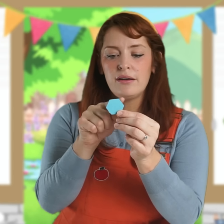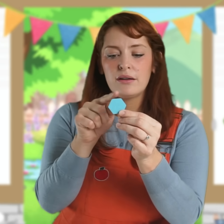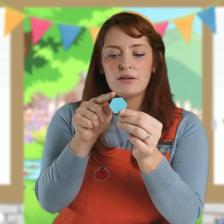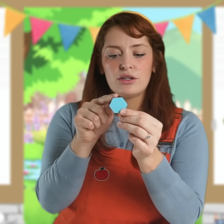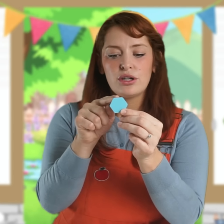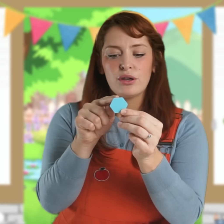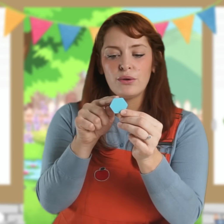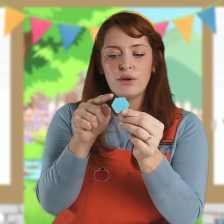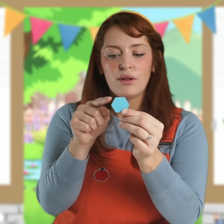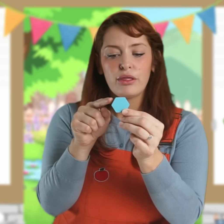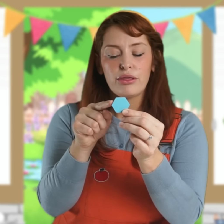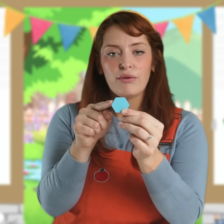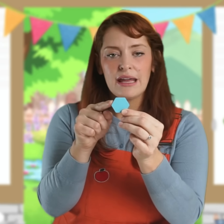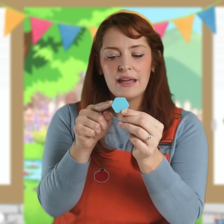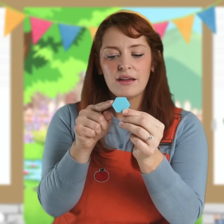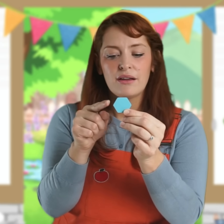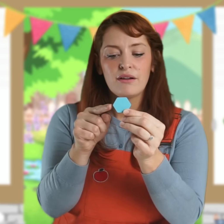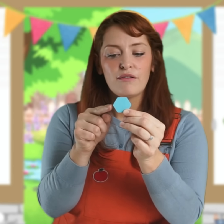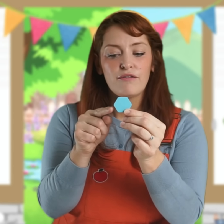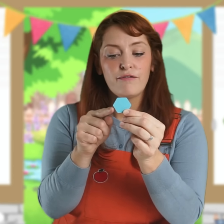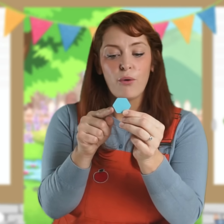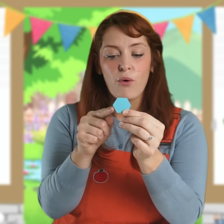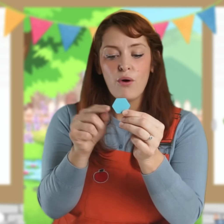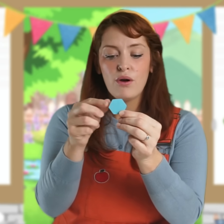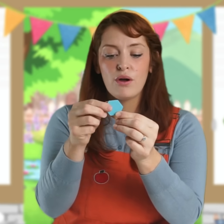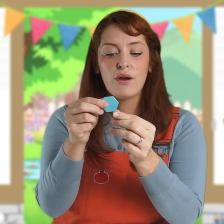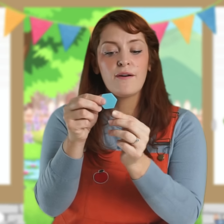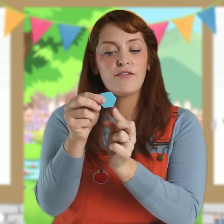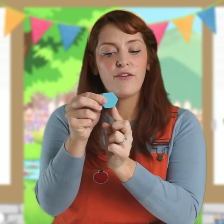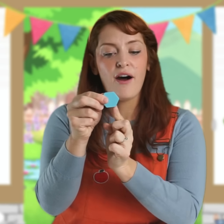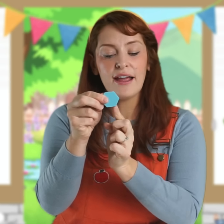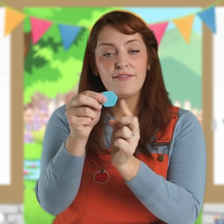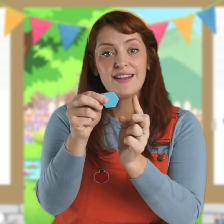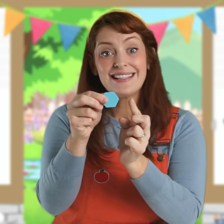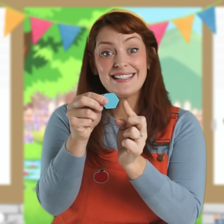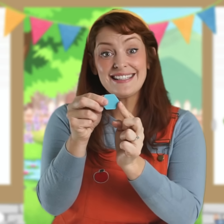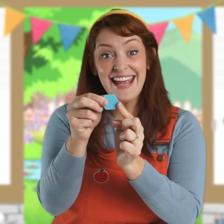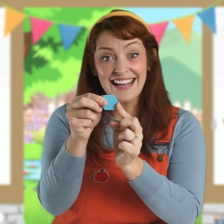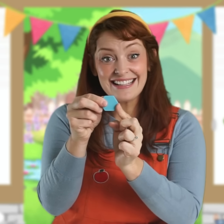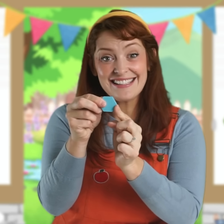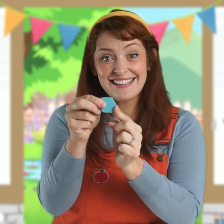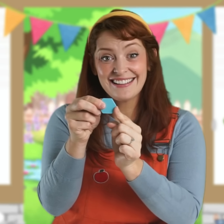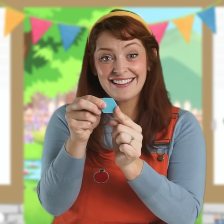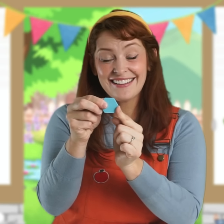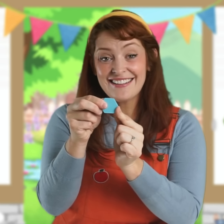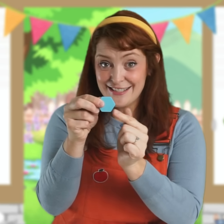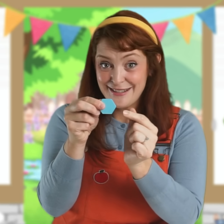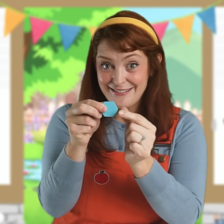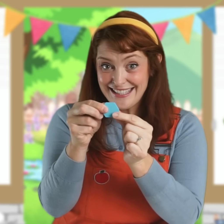1, 2, 3, 4, 5, 6. Shall we do it